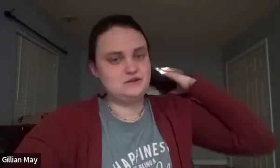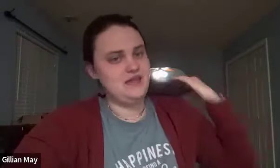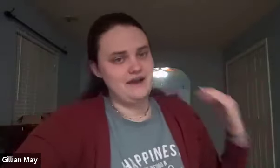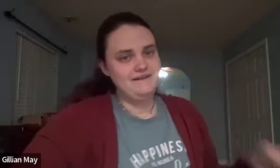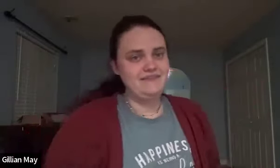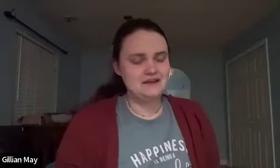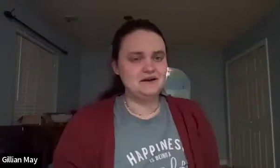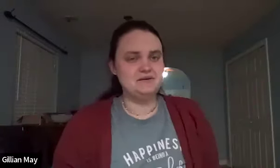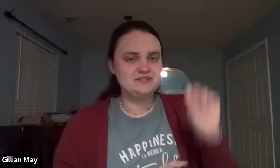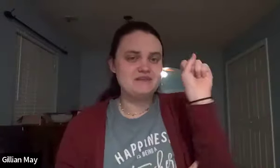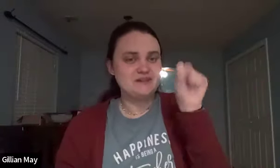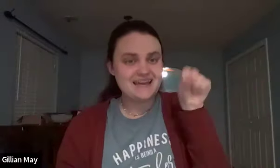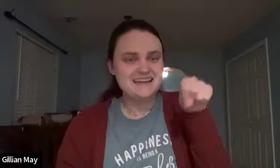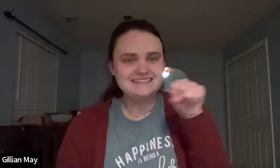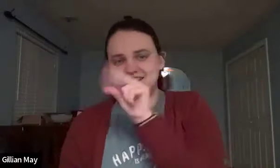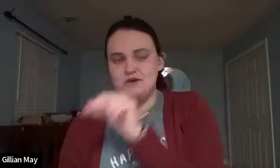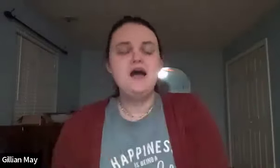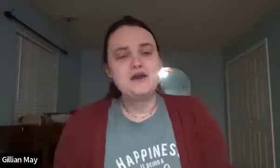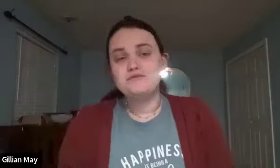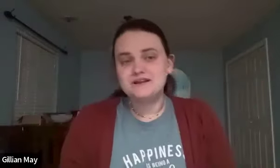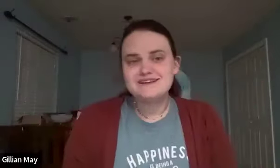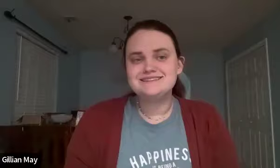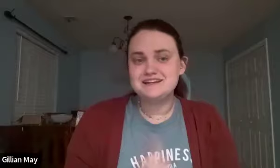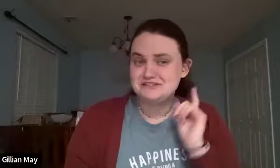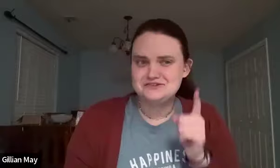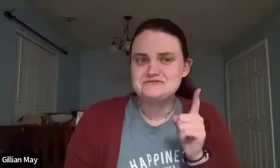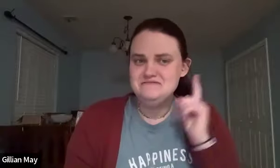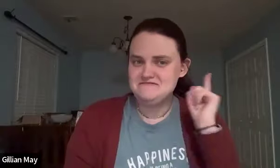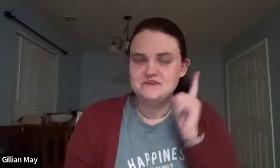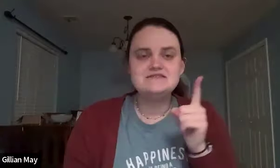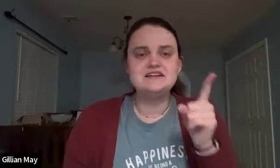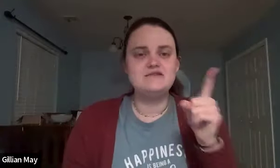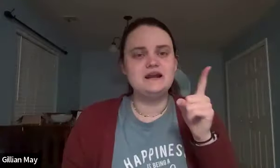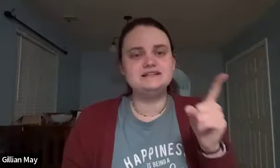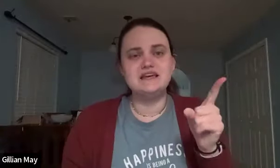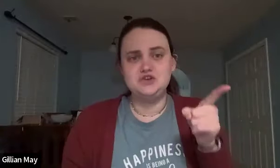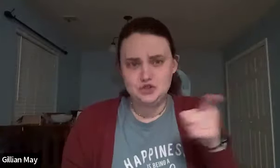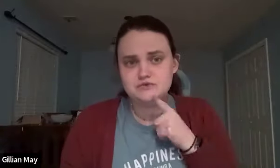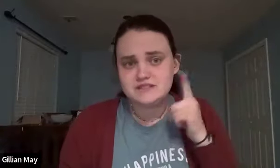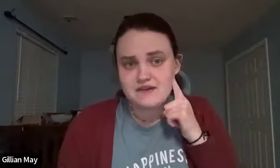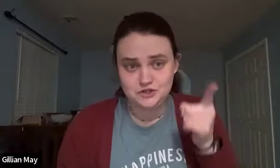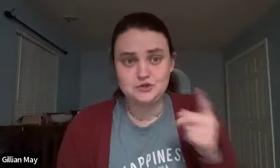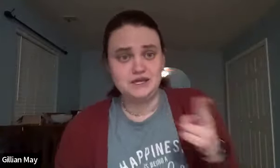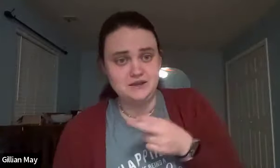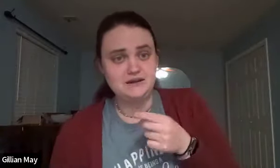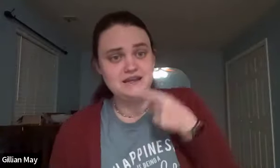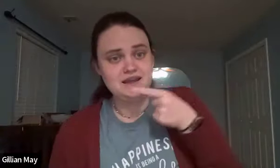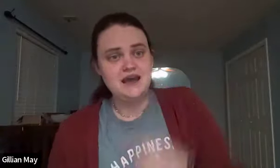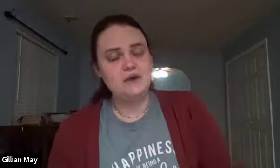So yeah, that so we have our yes, no. I realized that too. Funnily enough, when I said you deaf, you hearing, I was